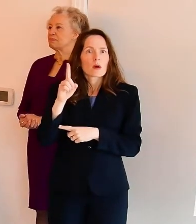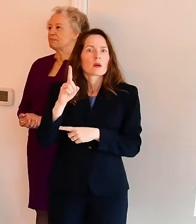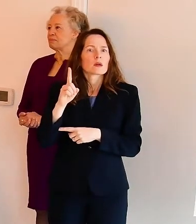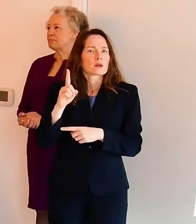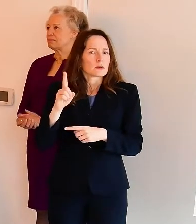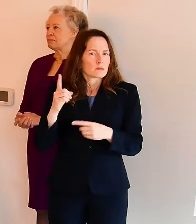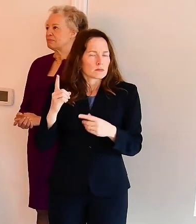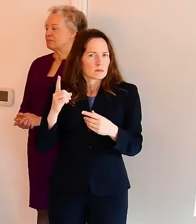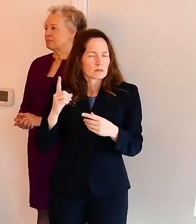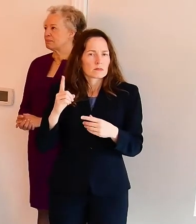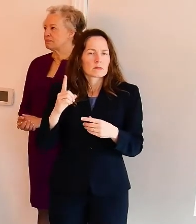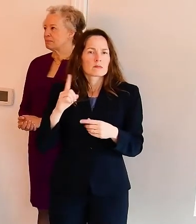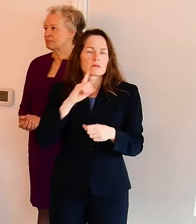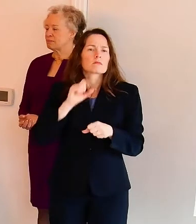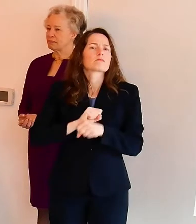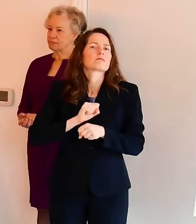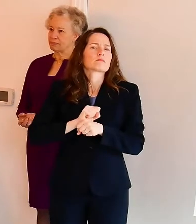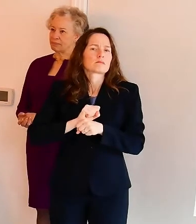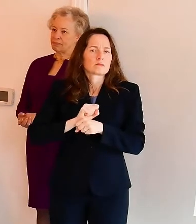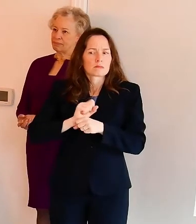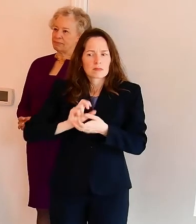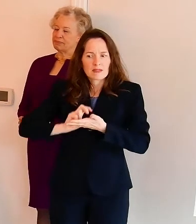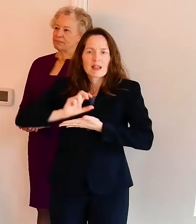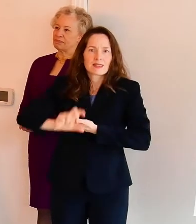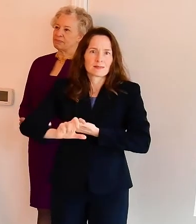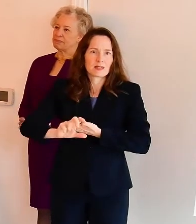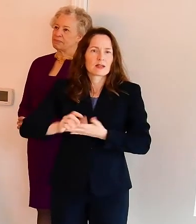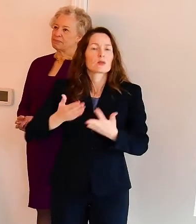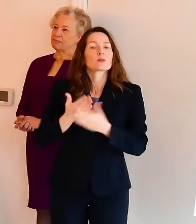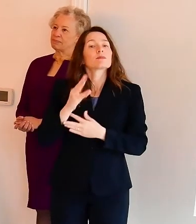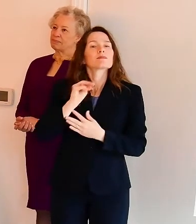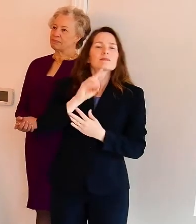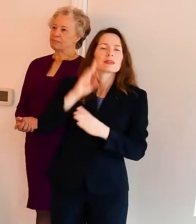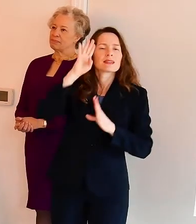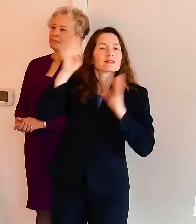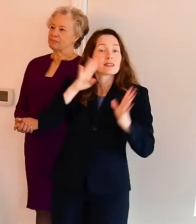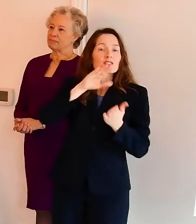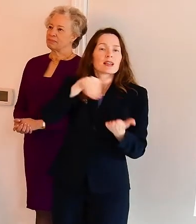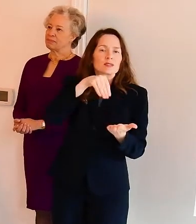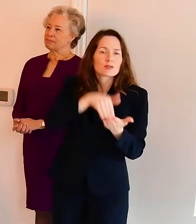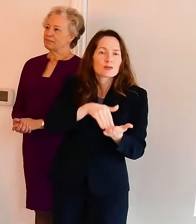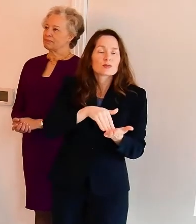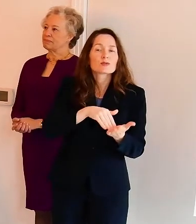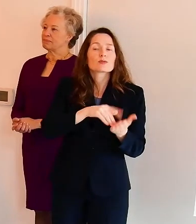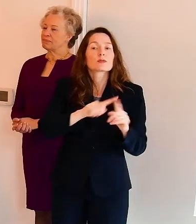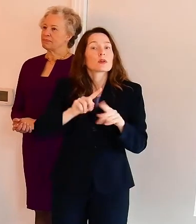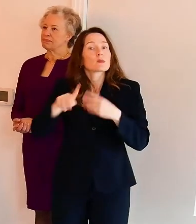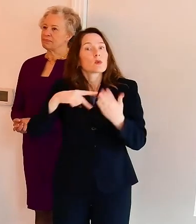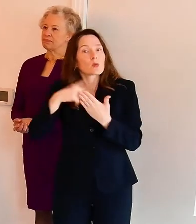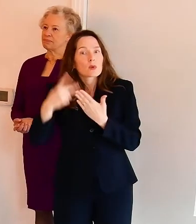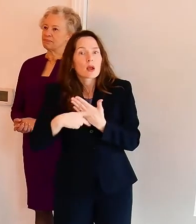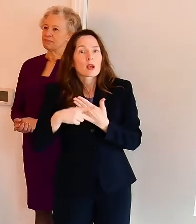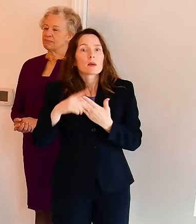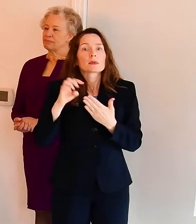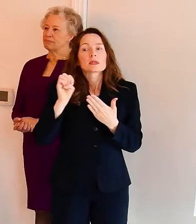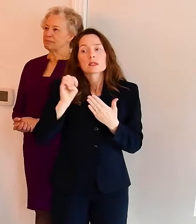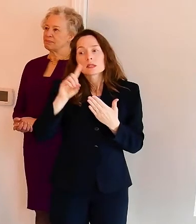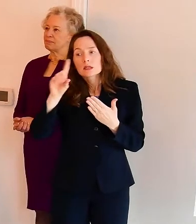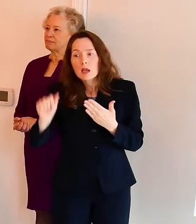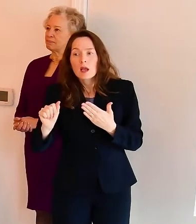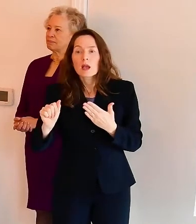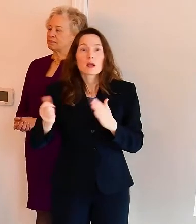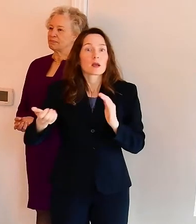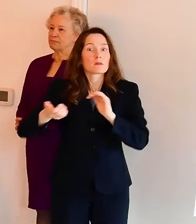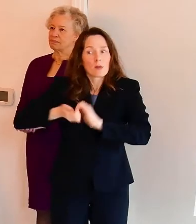making that investment through the Maryland Center, through the Maryland Innovation Center, and the programs at EDA and our partners, both here at